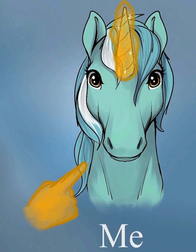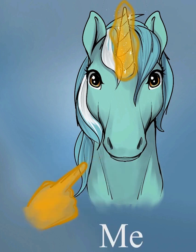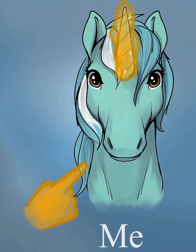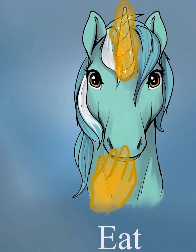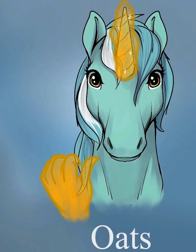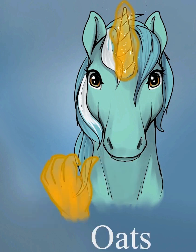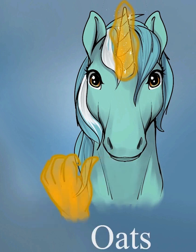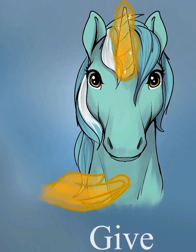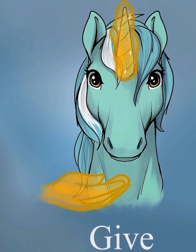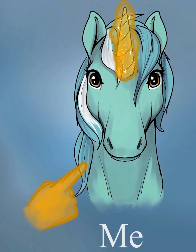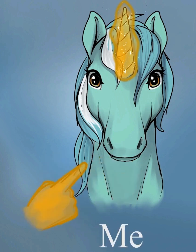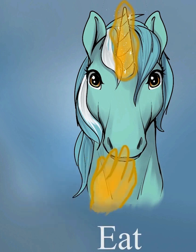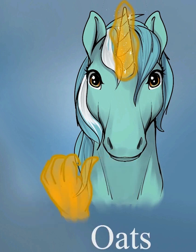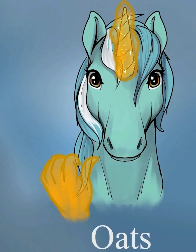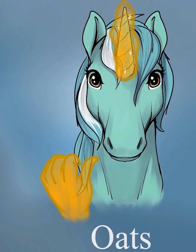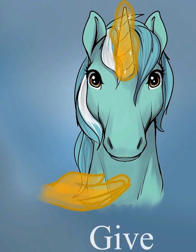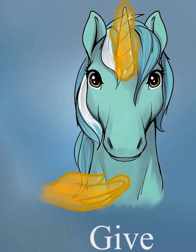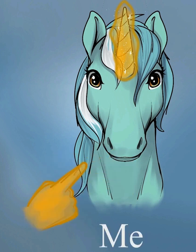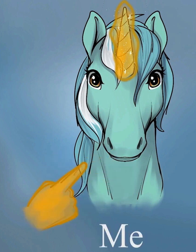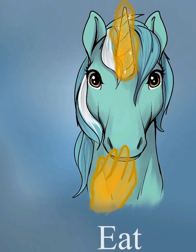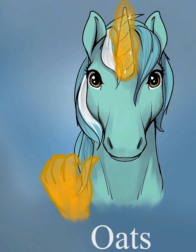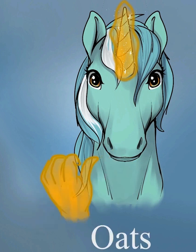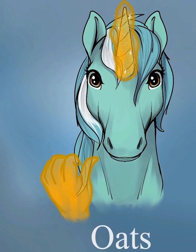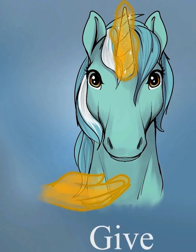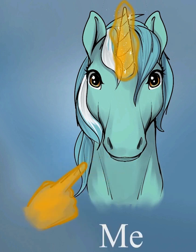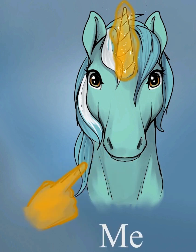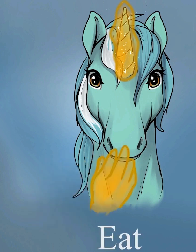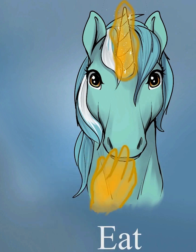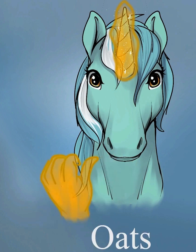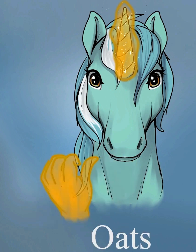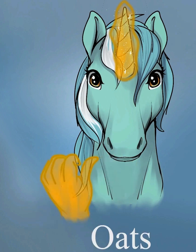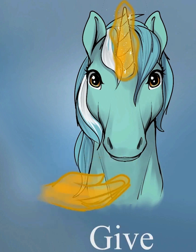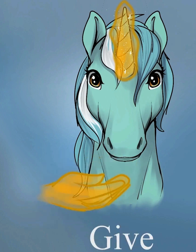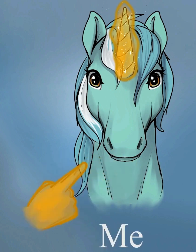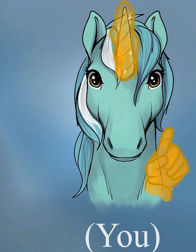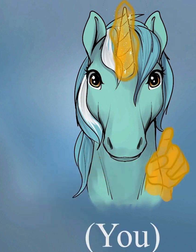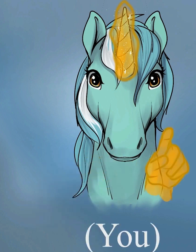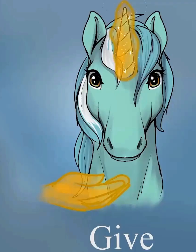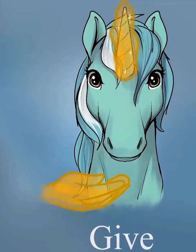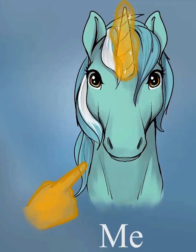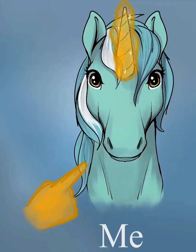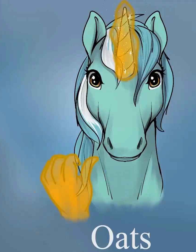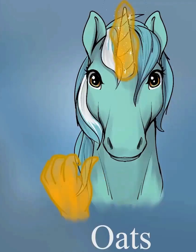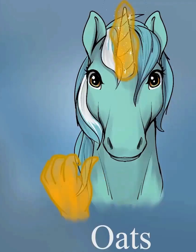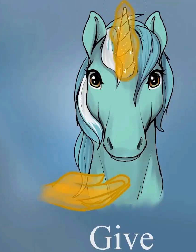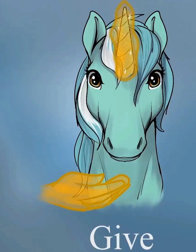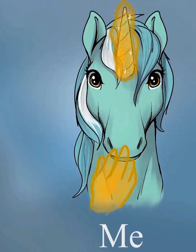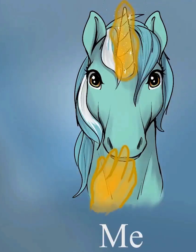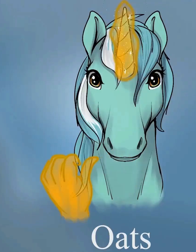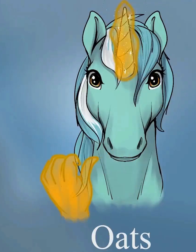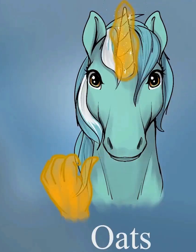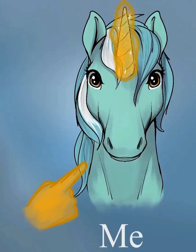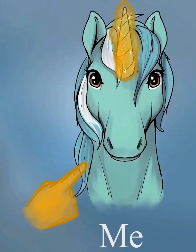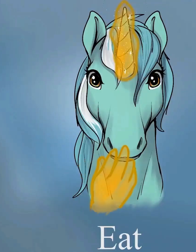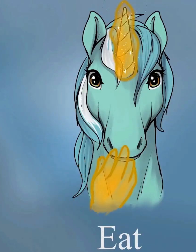me oats, give me oats, give me oats, give me oats, give me you. Give me oats, give me oats, me